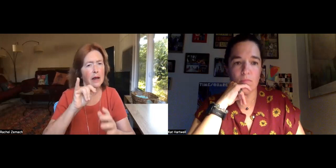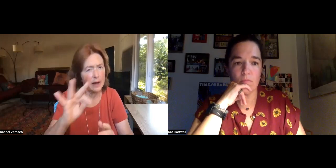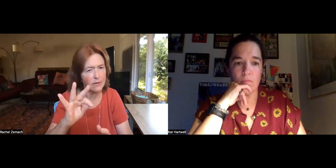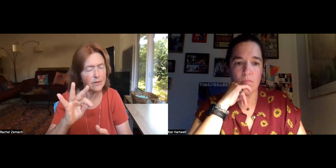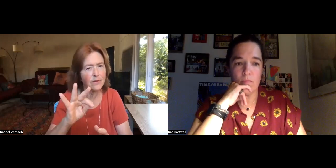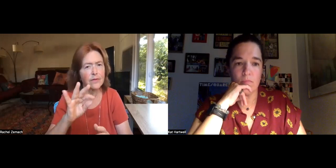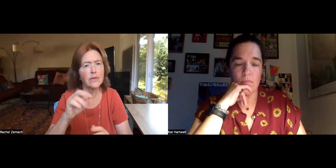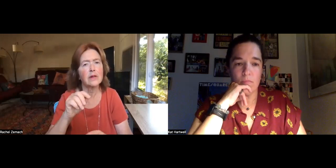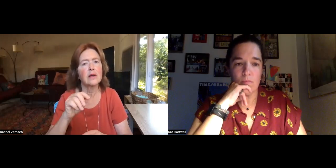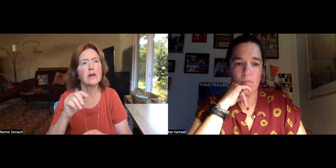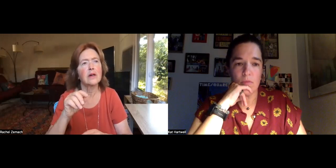If